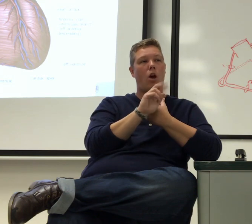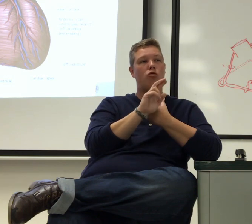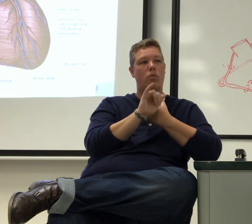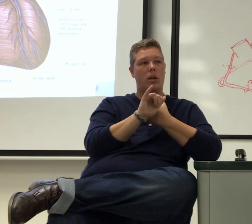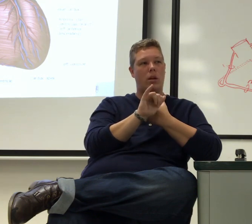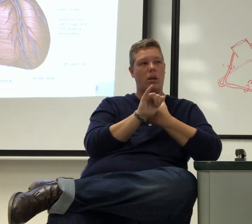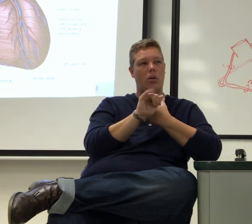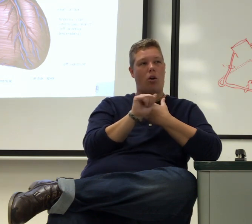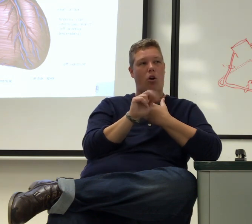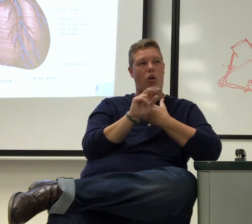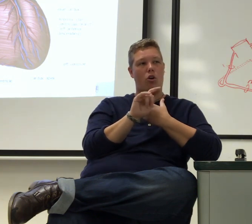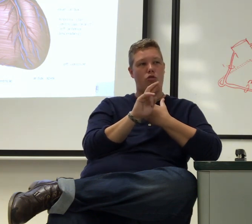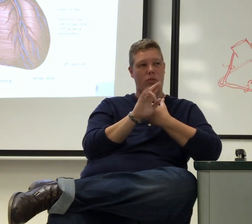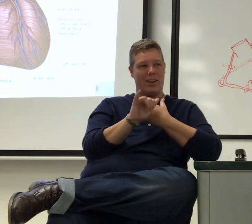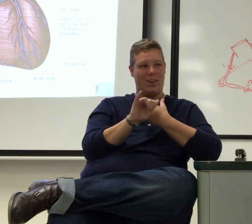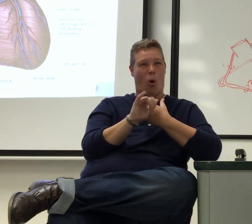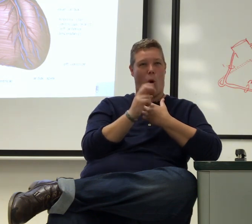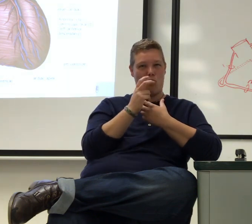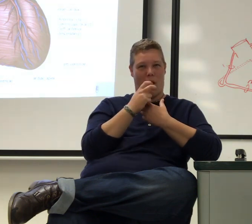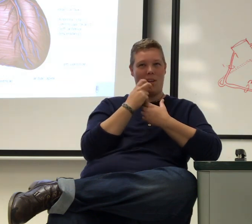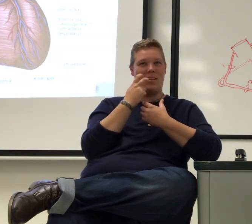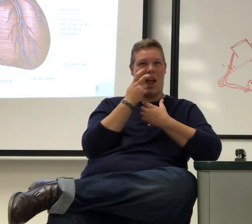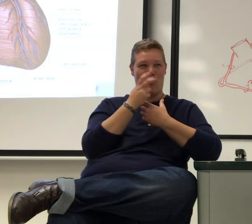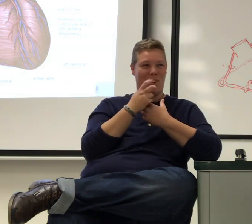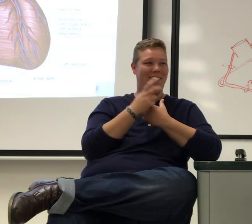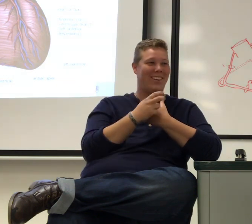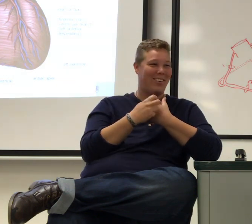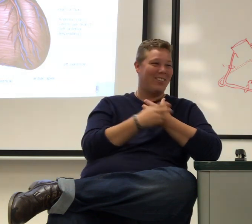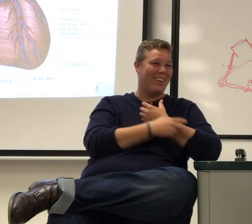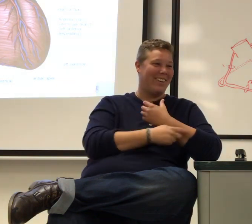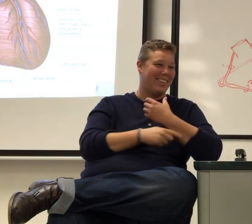coronary artery.